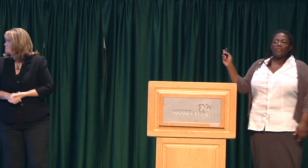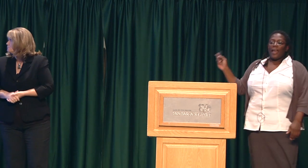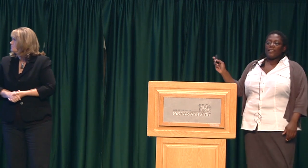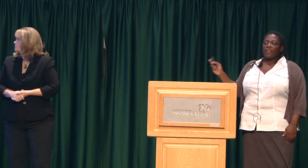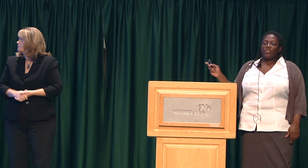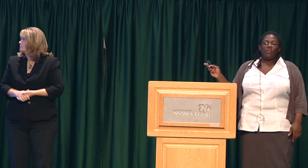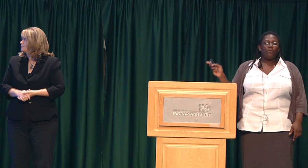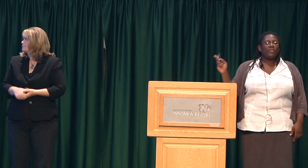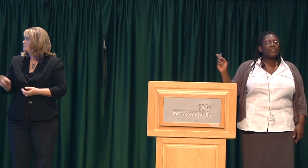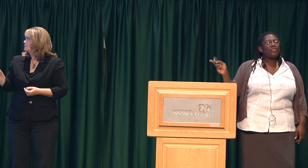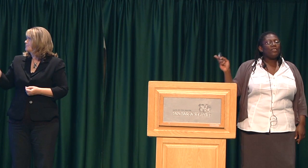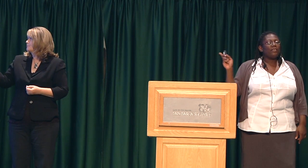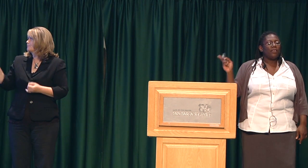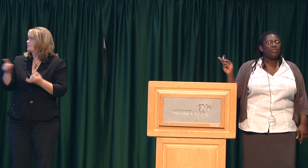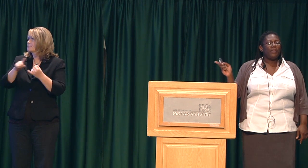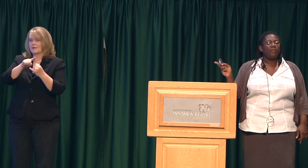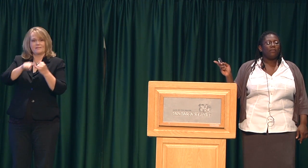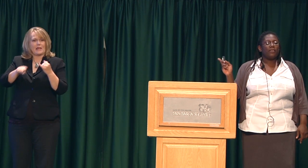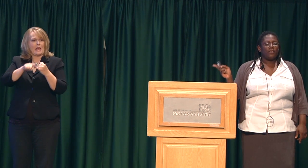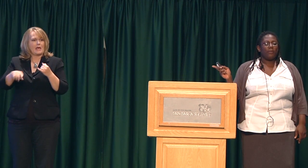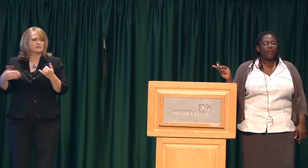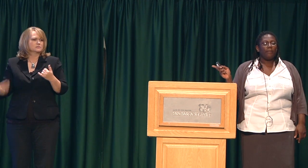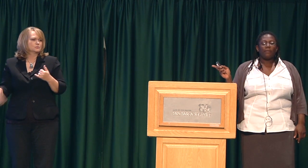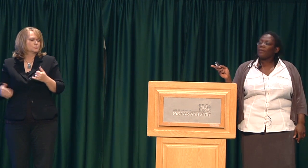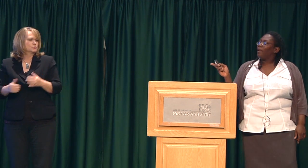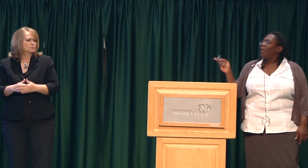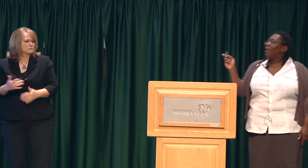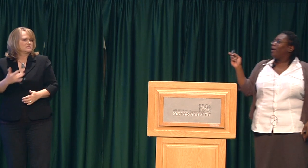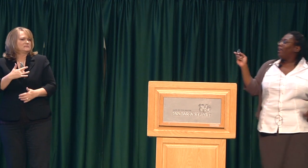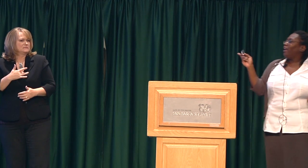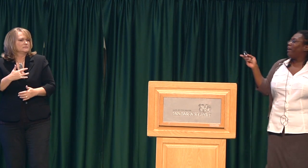This last section was the section that touched me considerably.